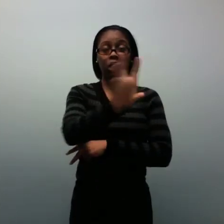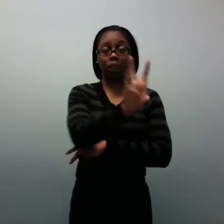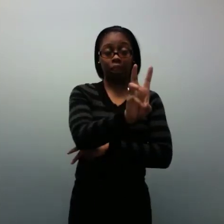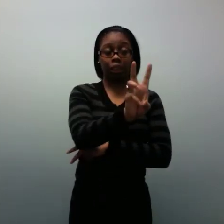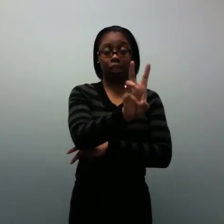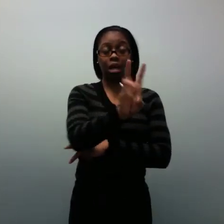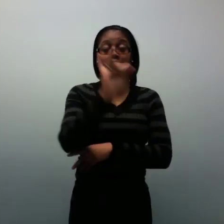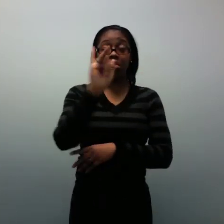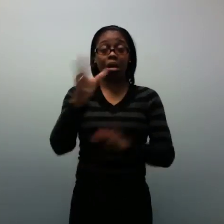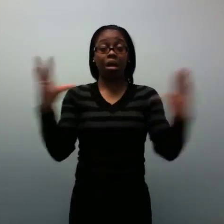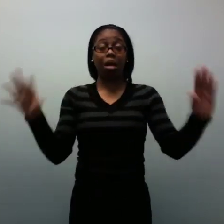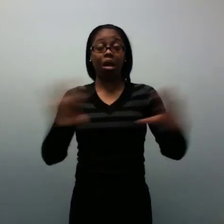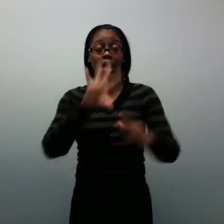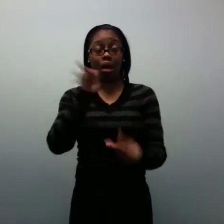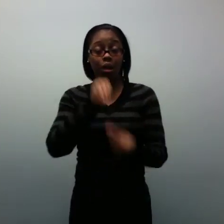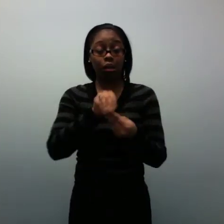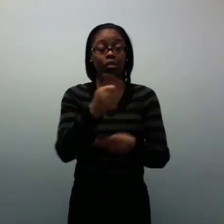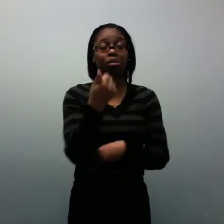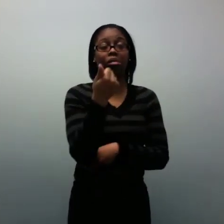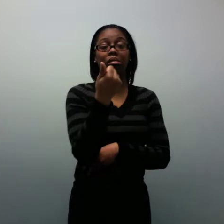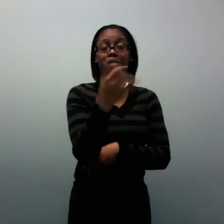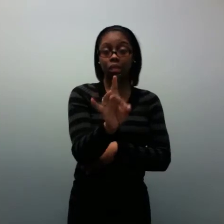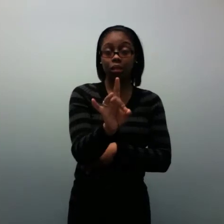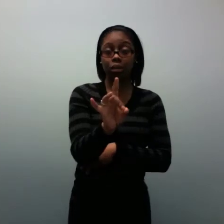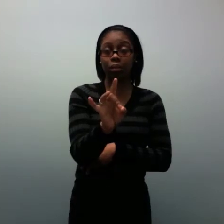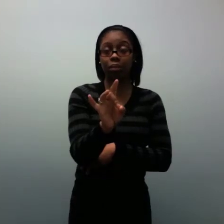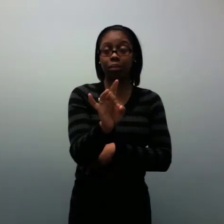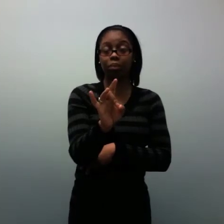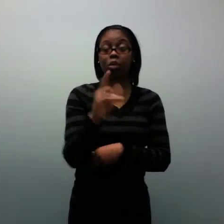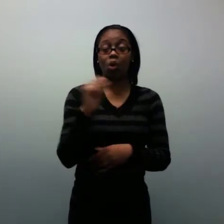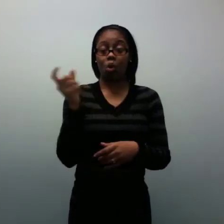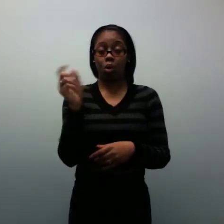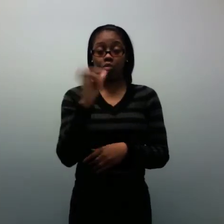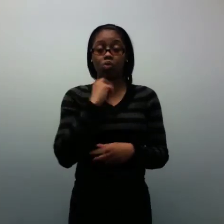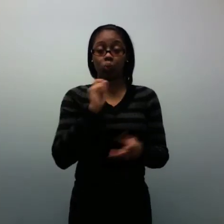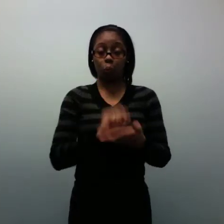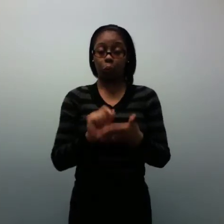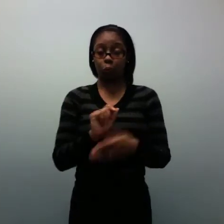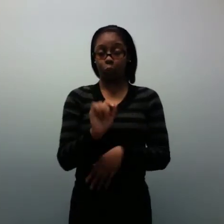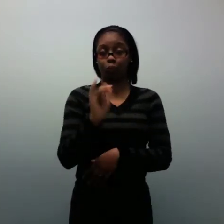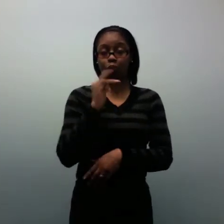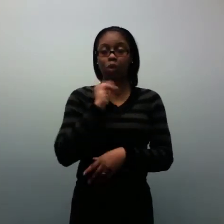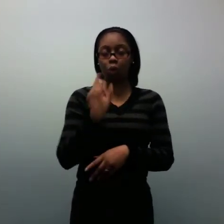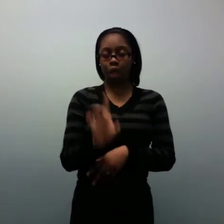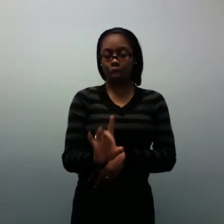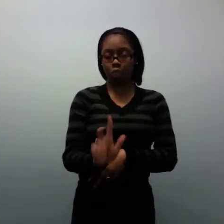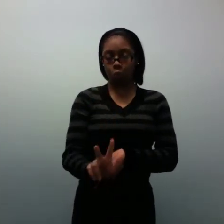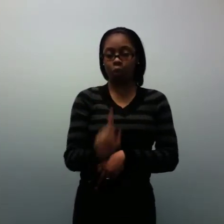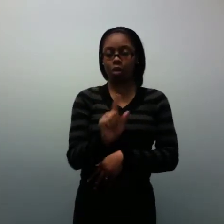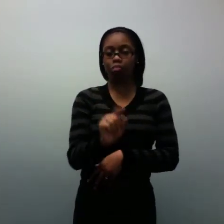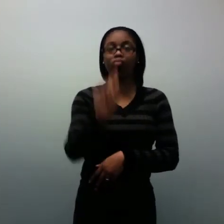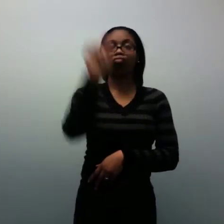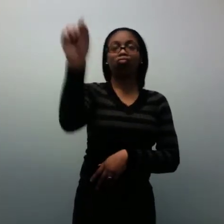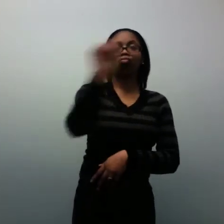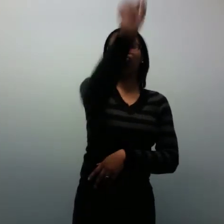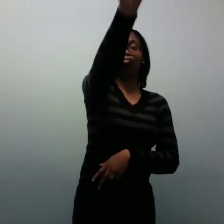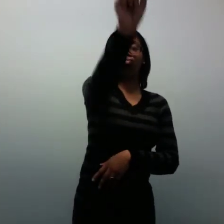13. We write down a 3, and we carry the 1 over to the thousands place. 1 plus 6 plus 1